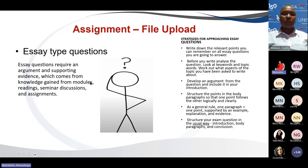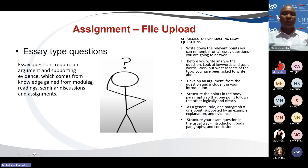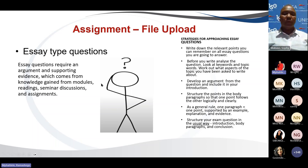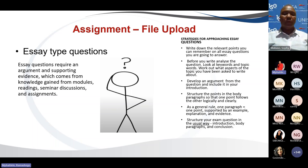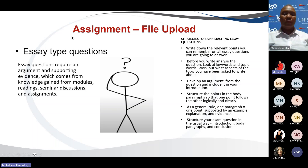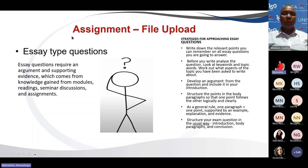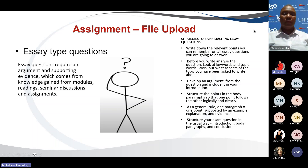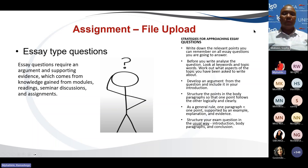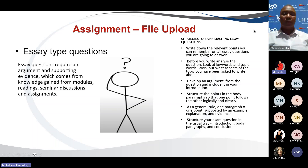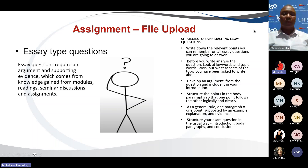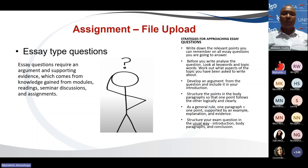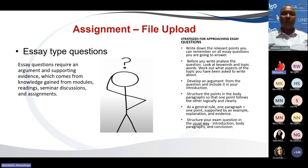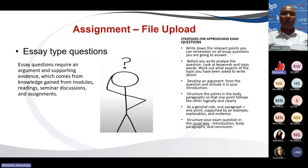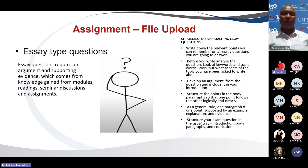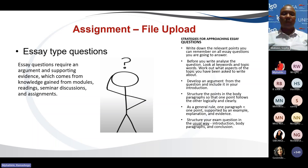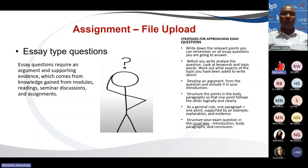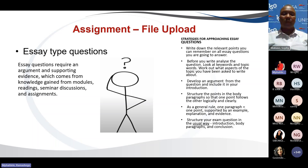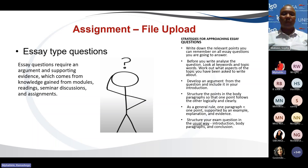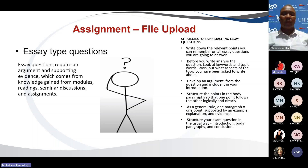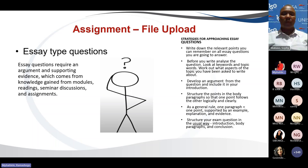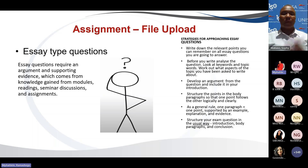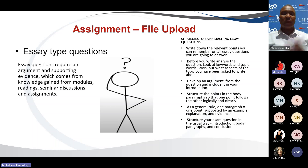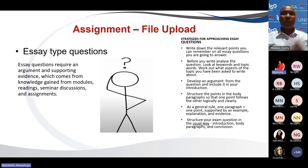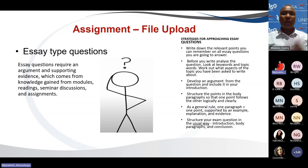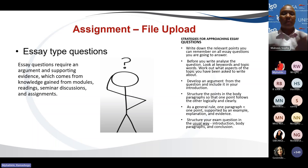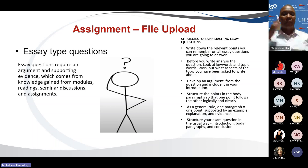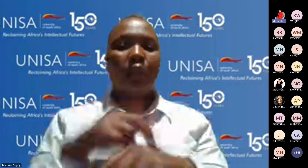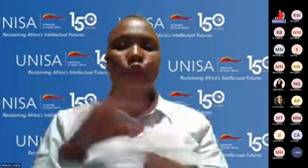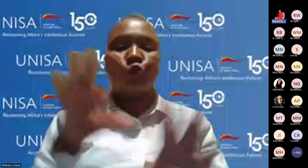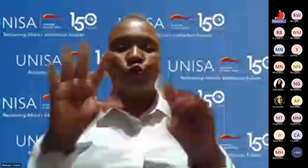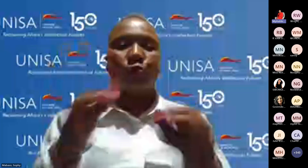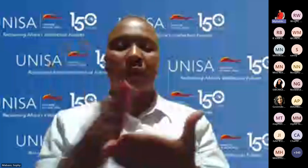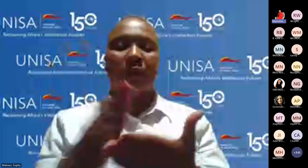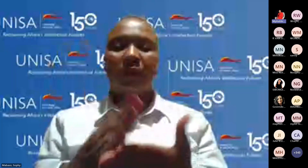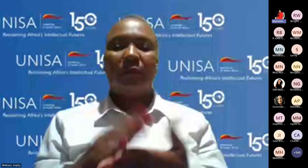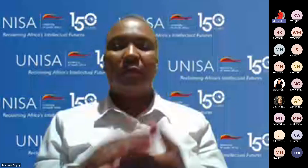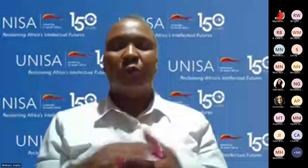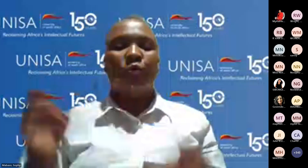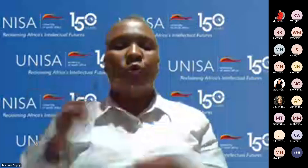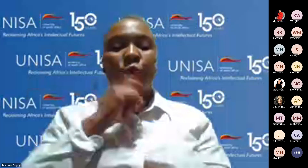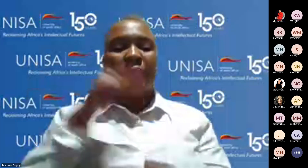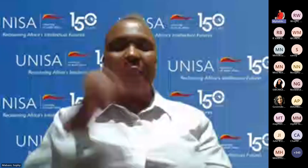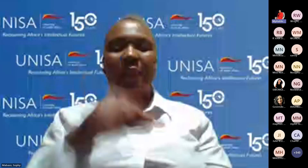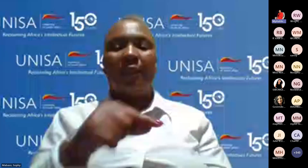should even stop the sharing, because that one I'm not